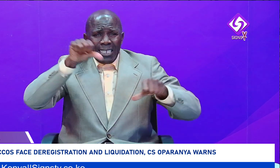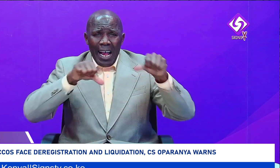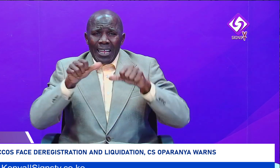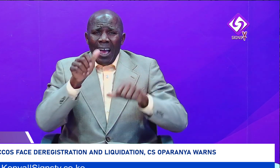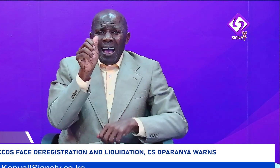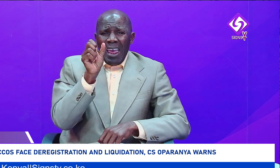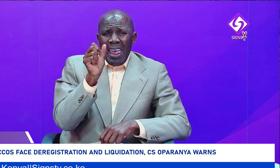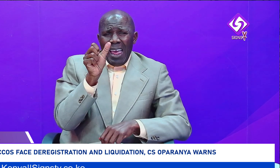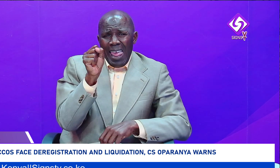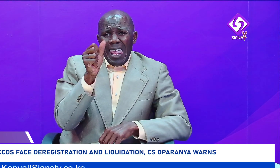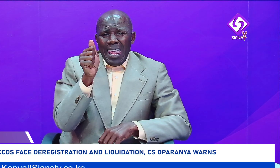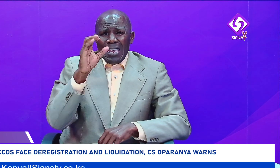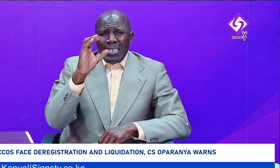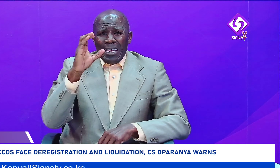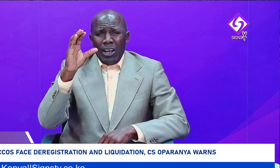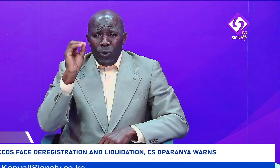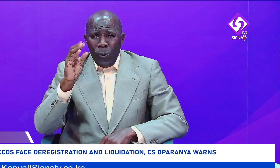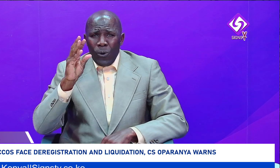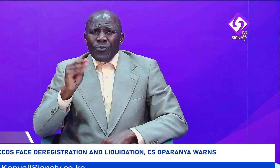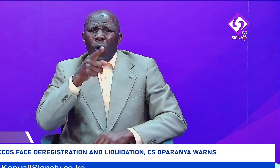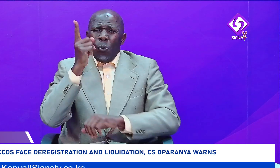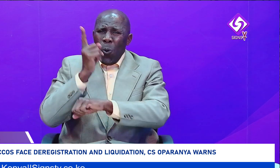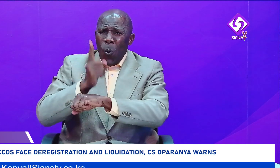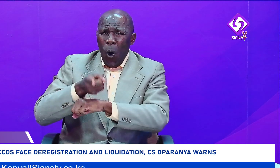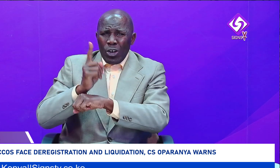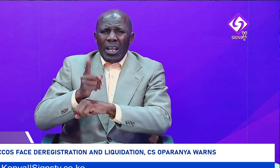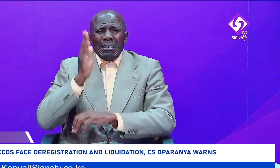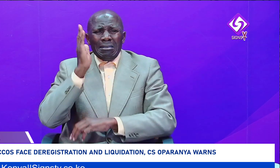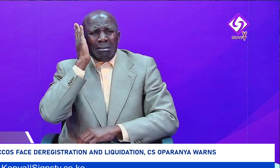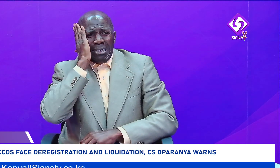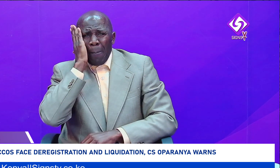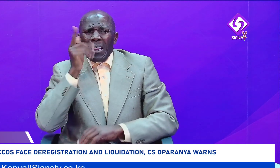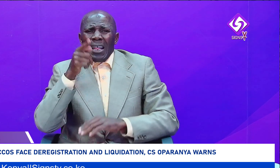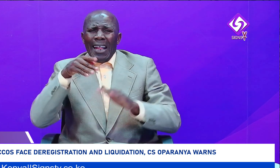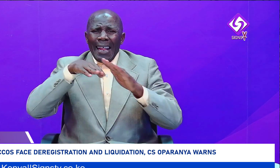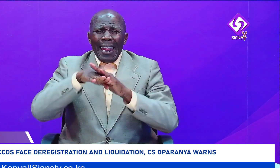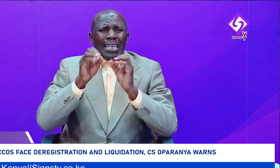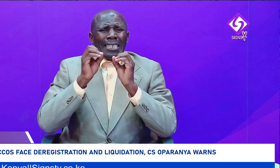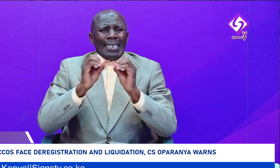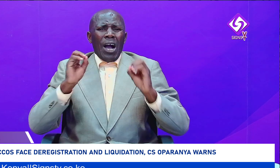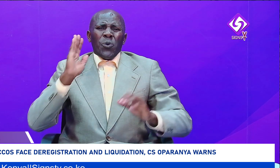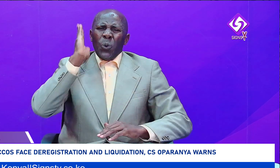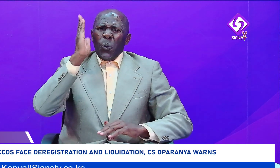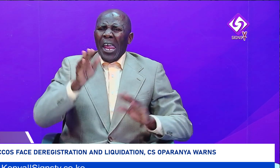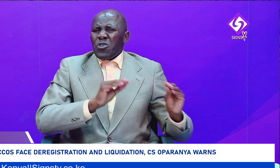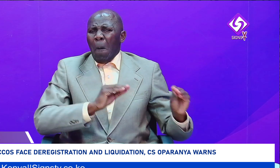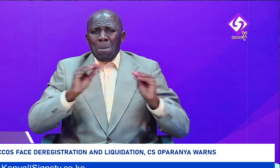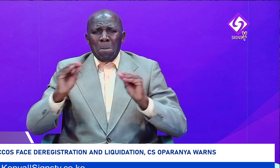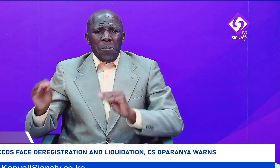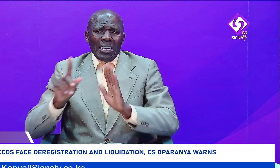stop on non-operational savings and credit cooperative society, that's SACCOs, warning